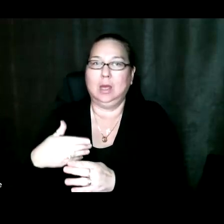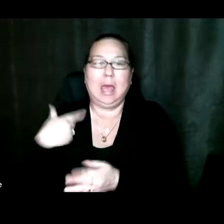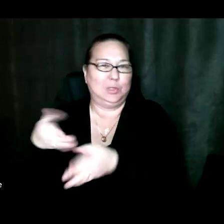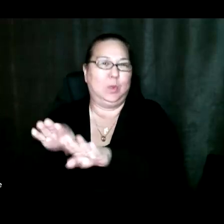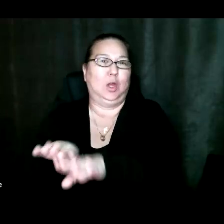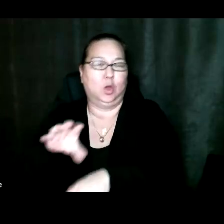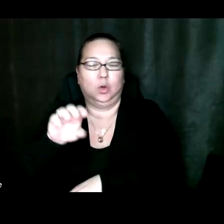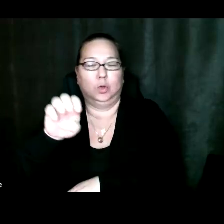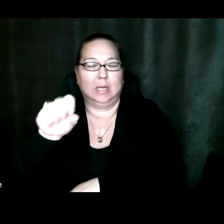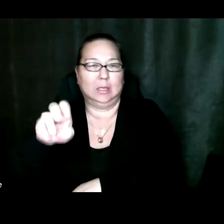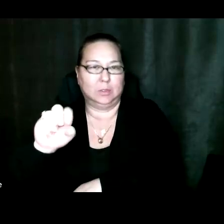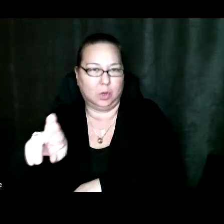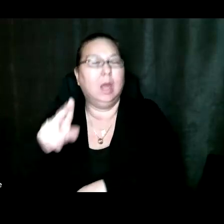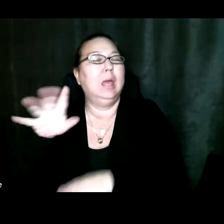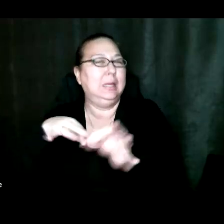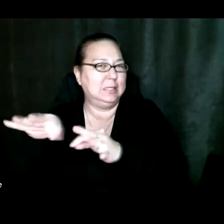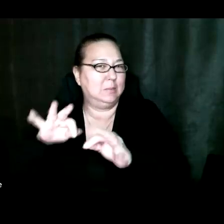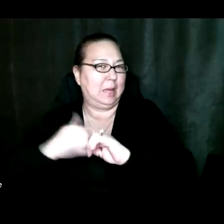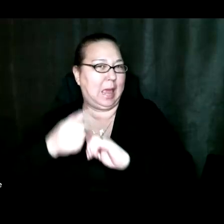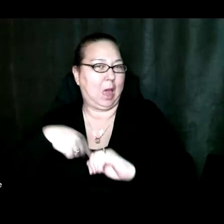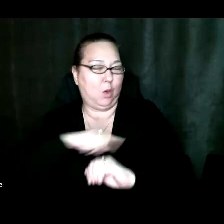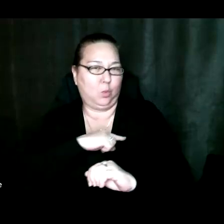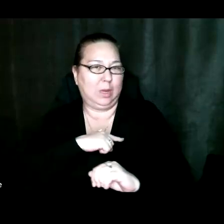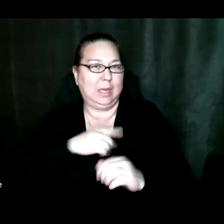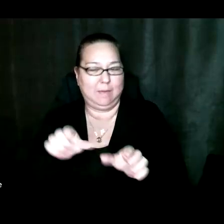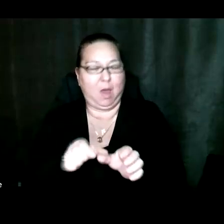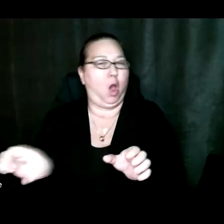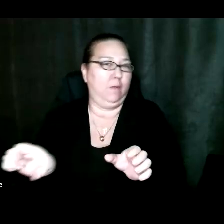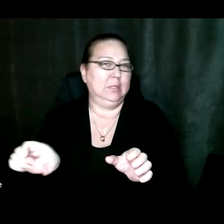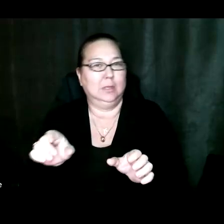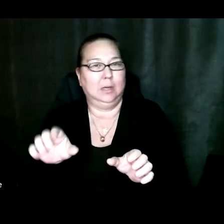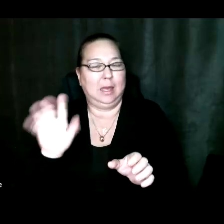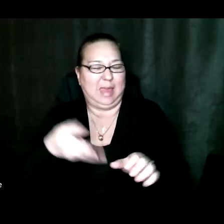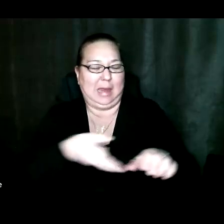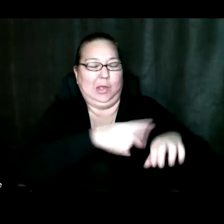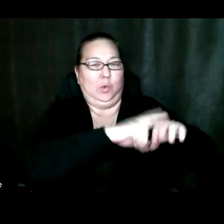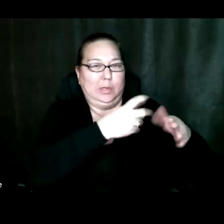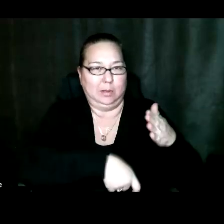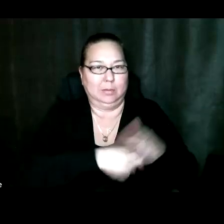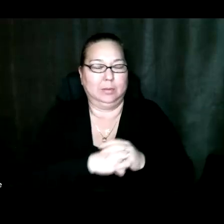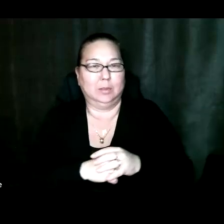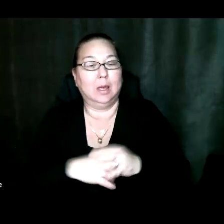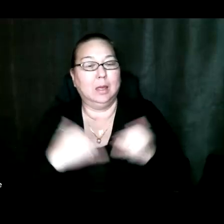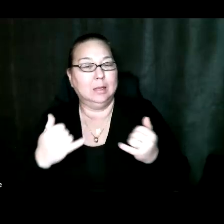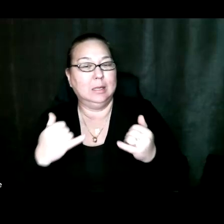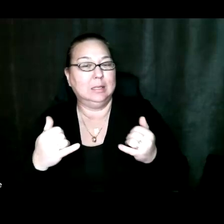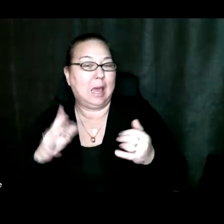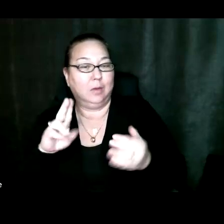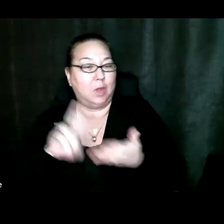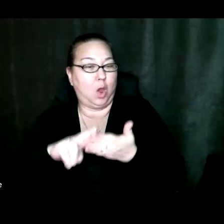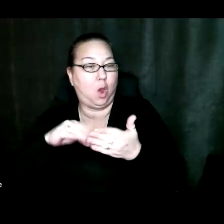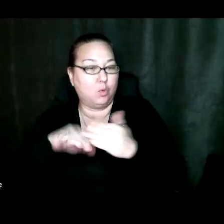and explain how we've used those funds to offset increasing costs. As our enrollment continues to level off following a downward